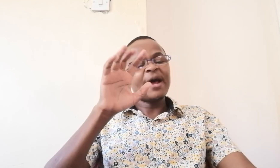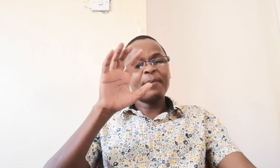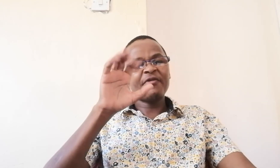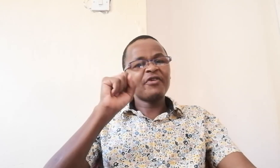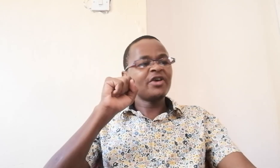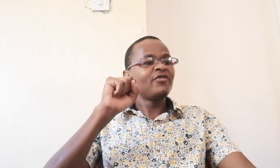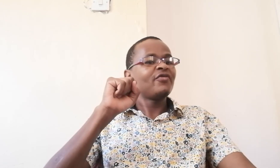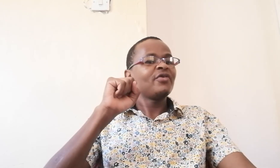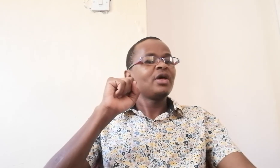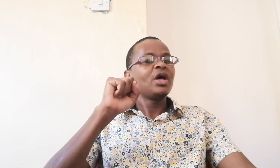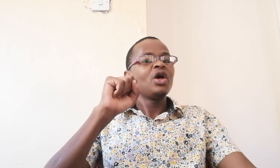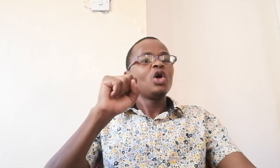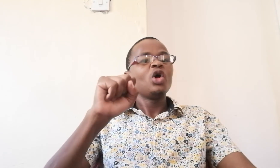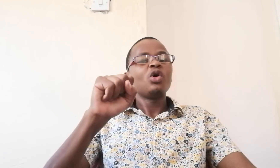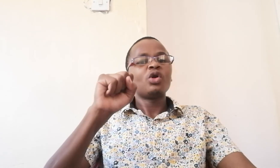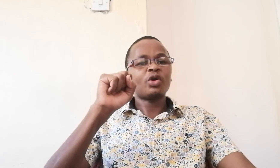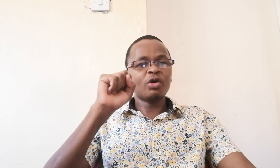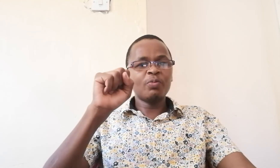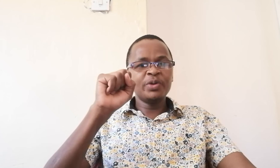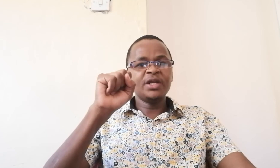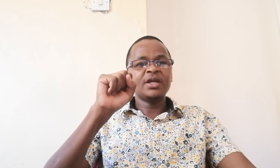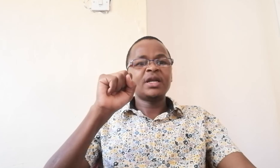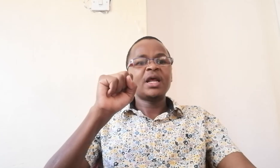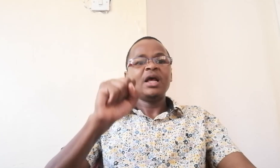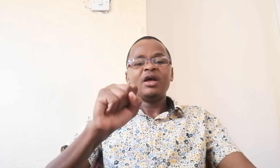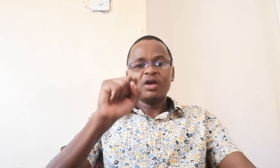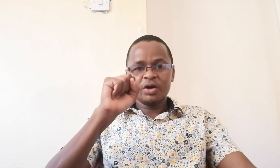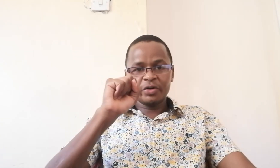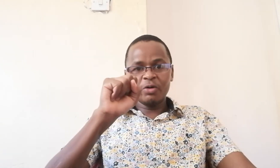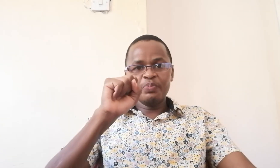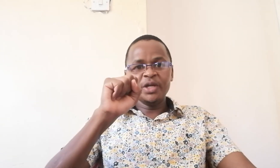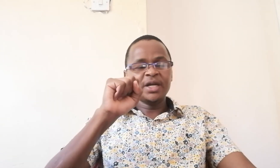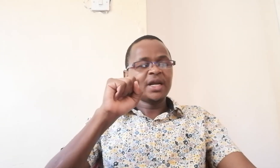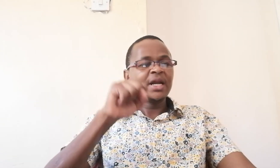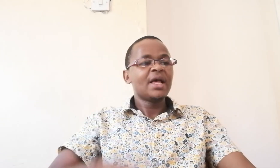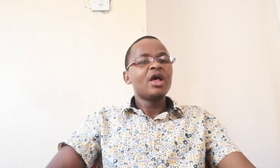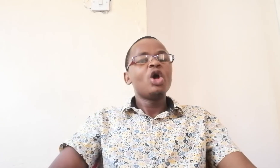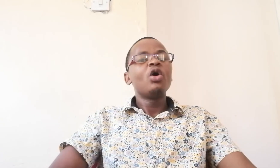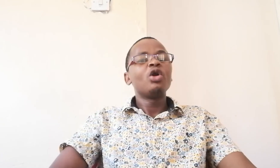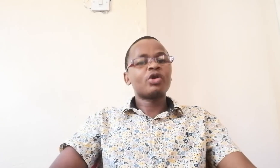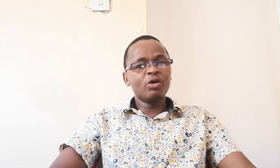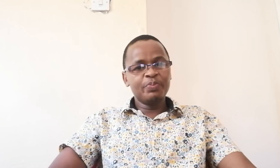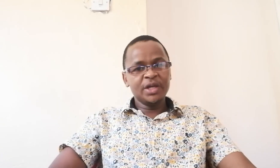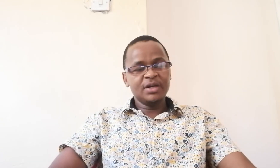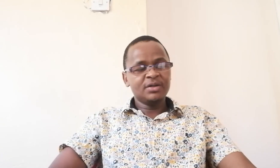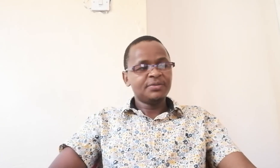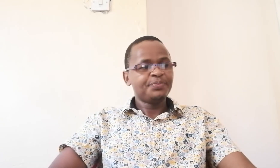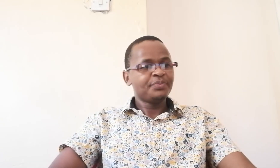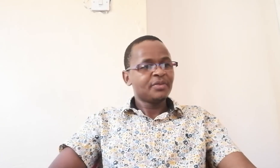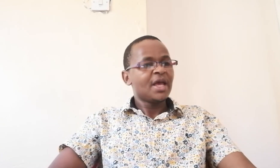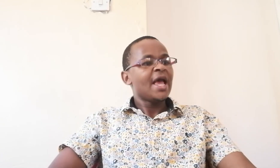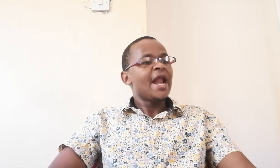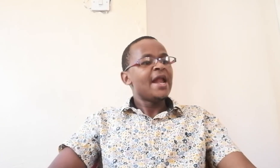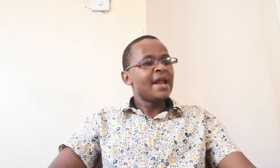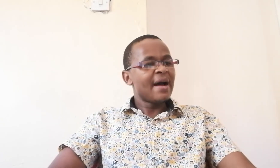Number 5, robin. Robin. Robin.